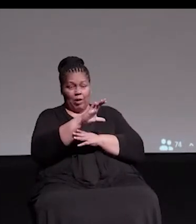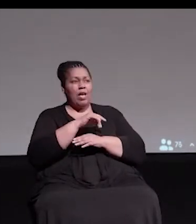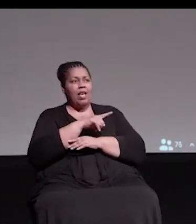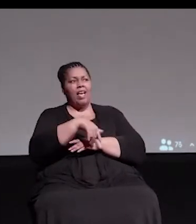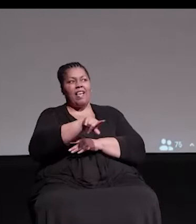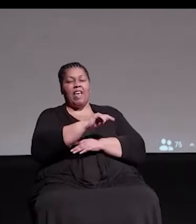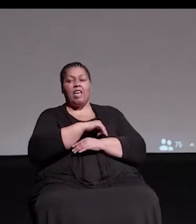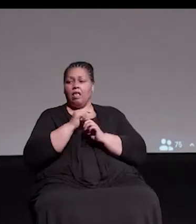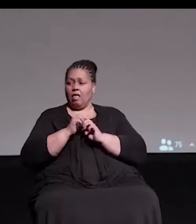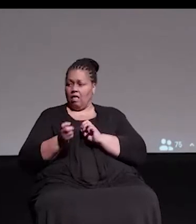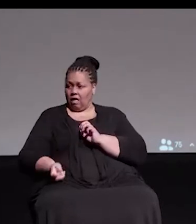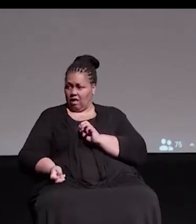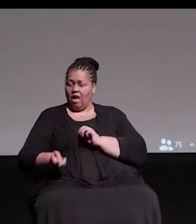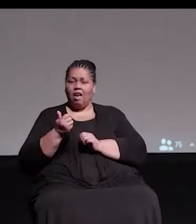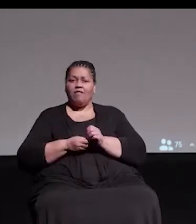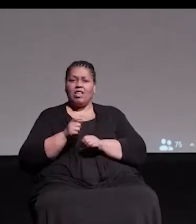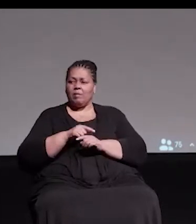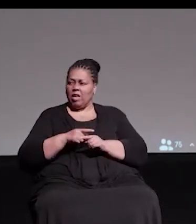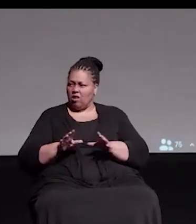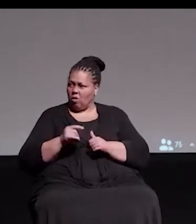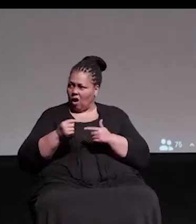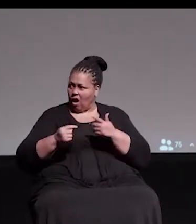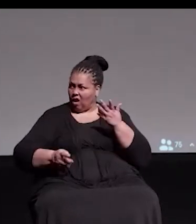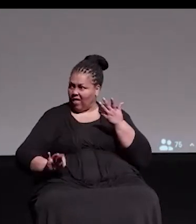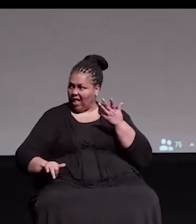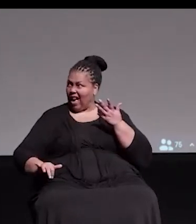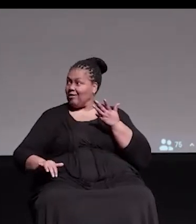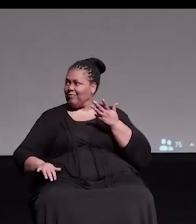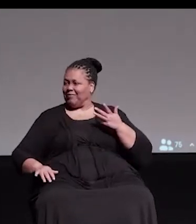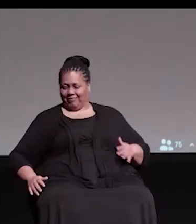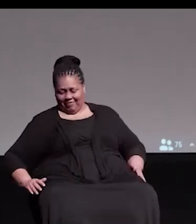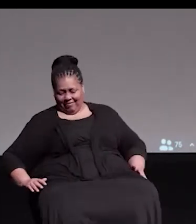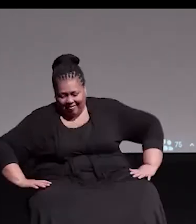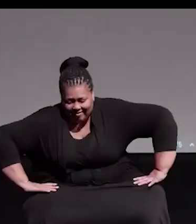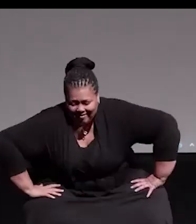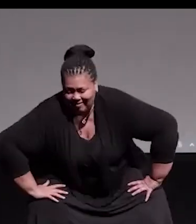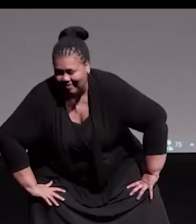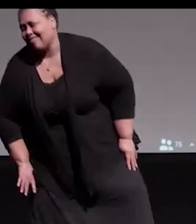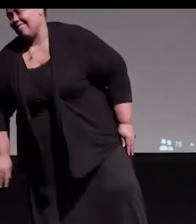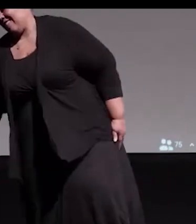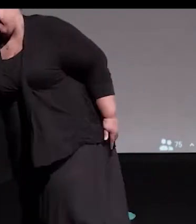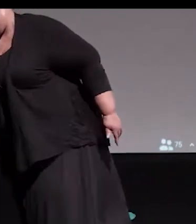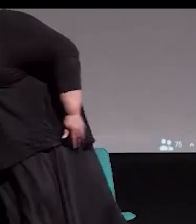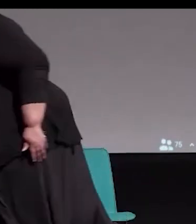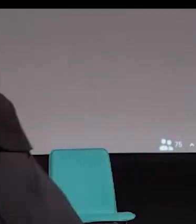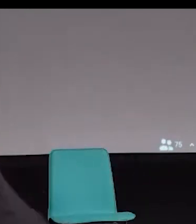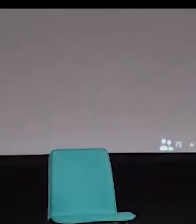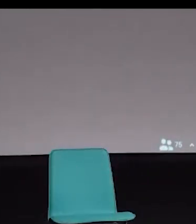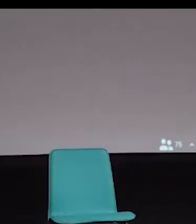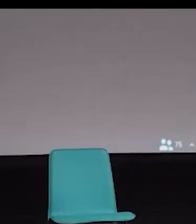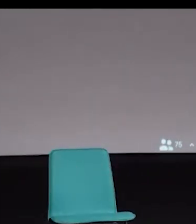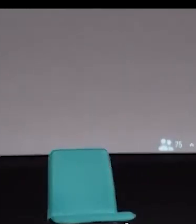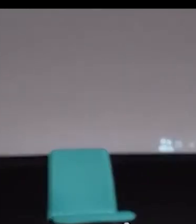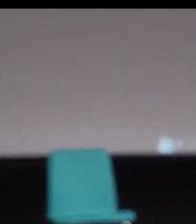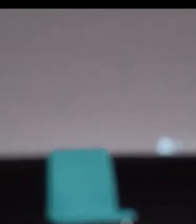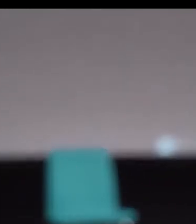their jaw drops every time and they go, "You're doing all that? What the hell?" I had no idea that the documentary editor was